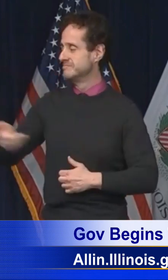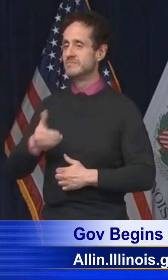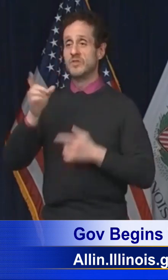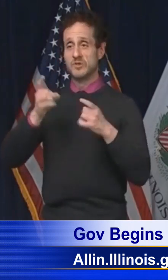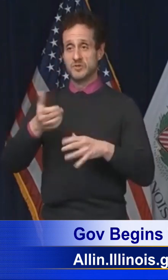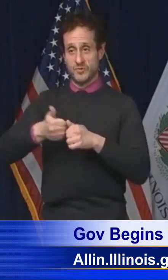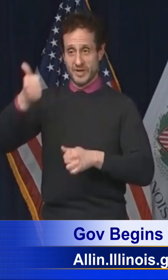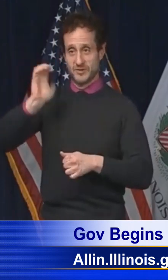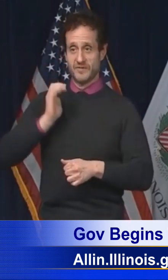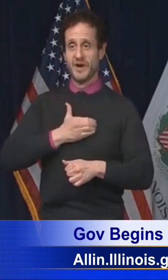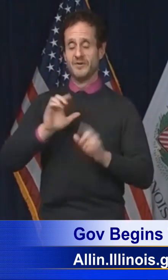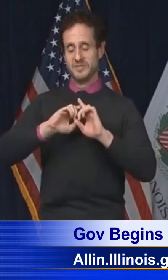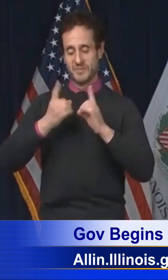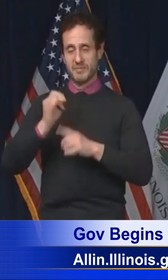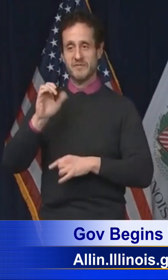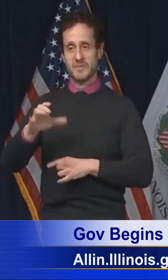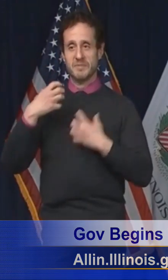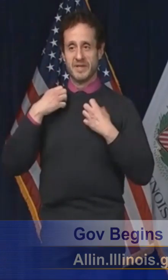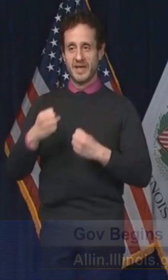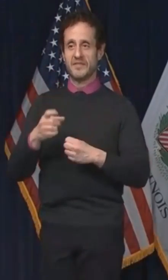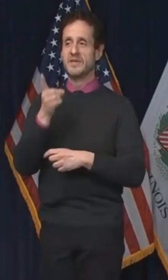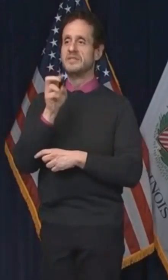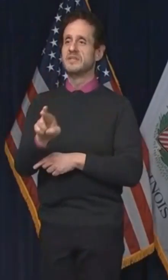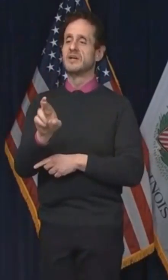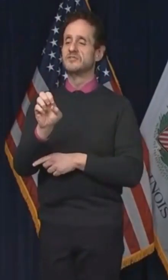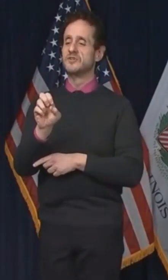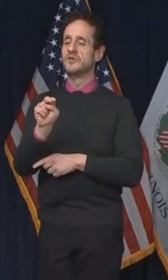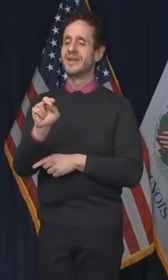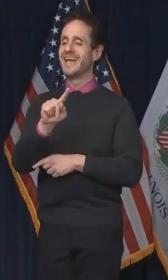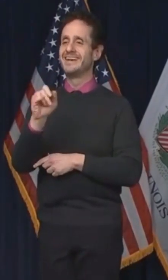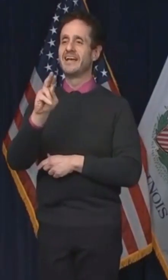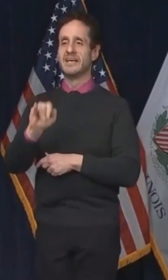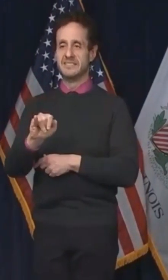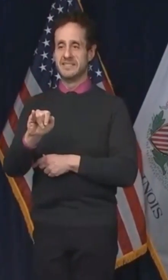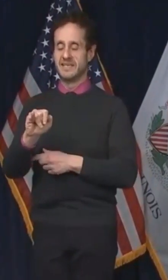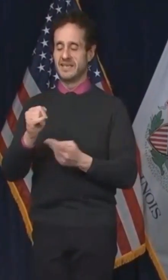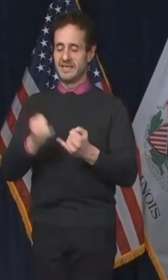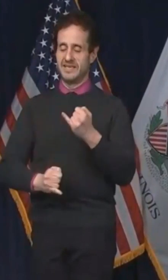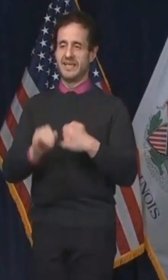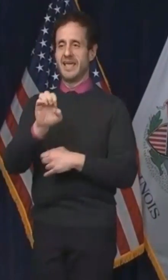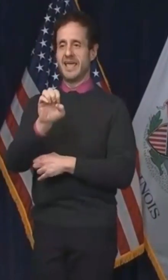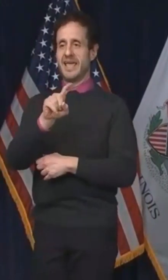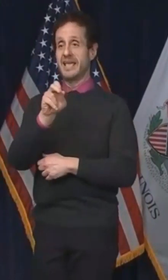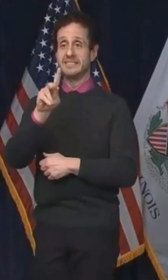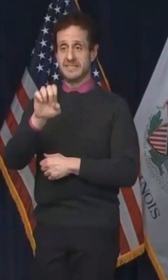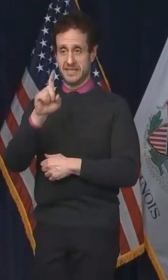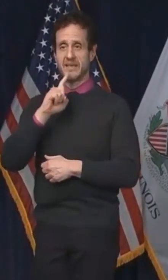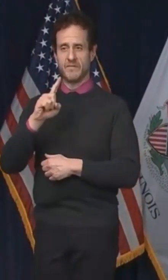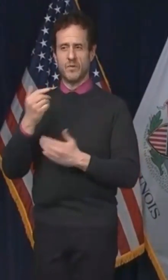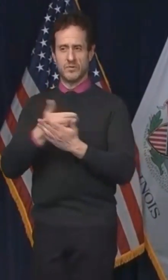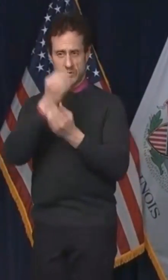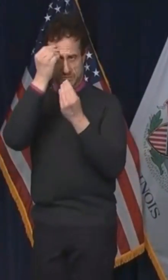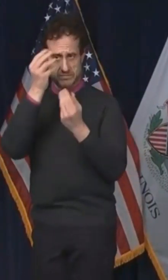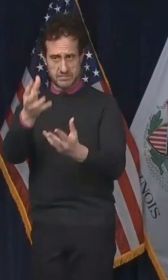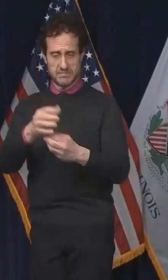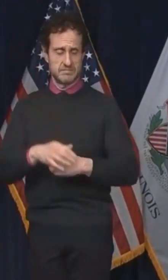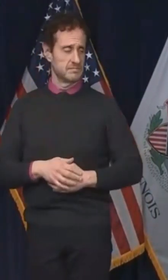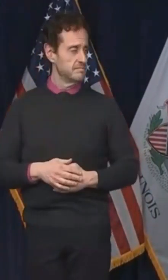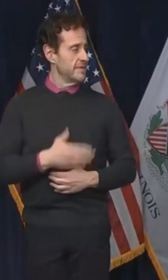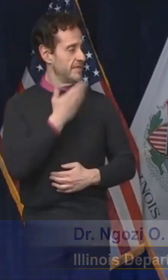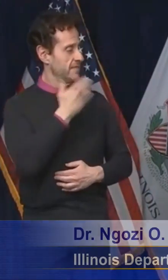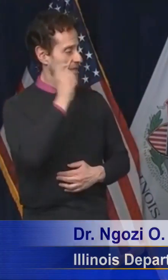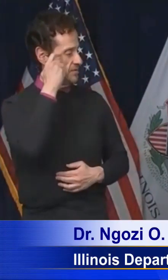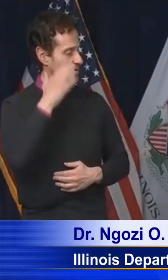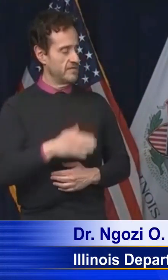the Director of our Department of Public Health, Dr. Ngozi Ezike, to give her update for the day. Thank you, Governor. Thank you.